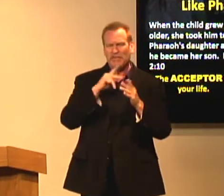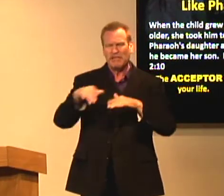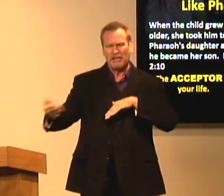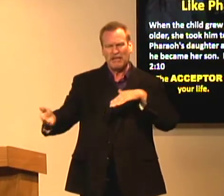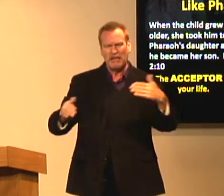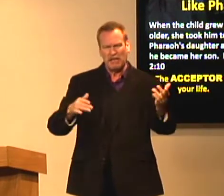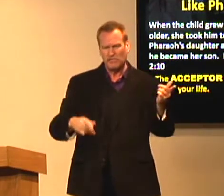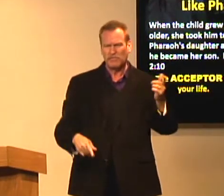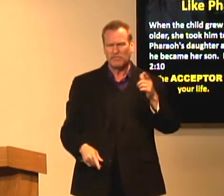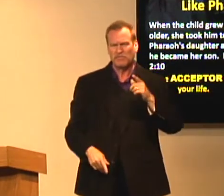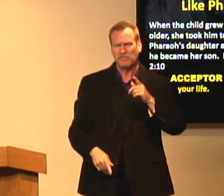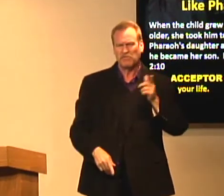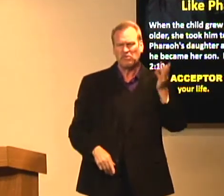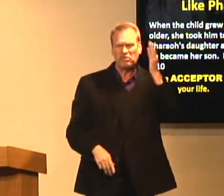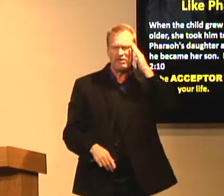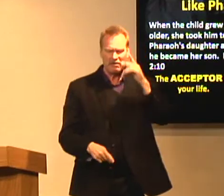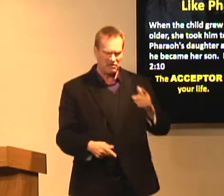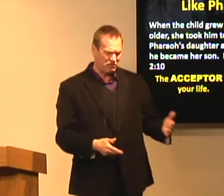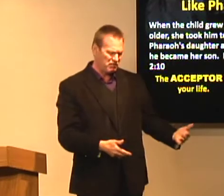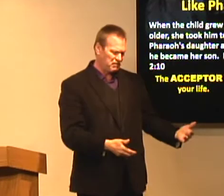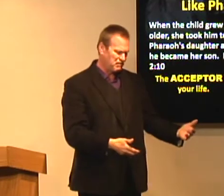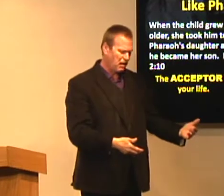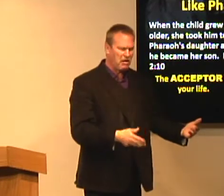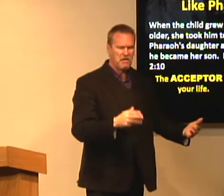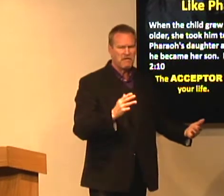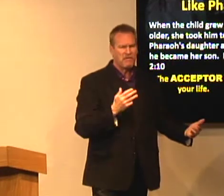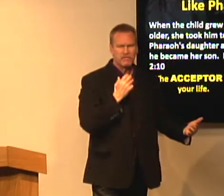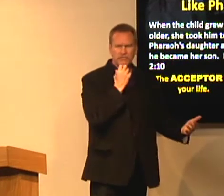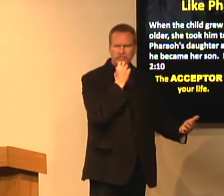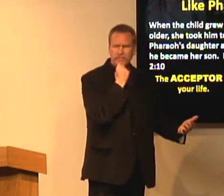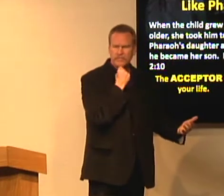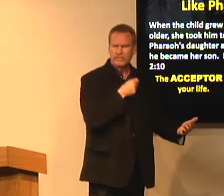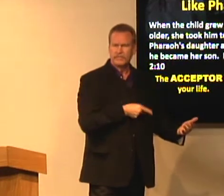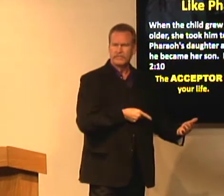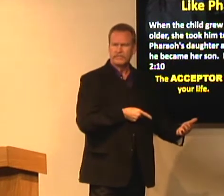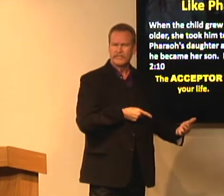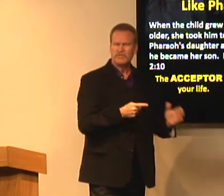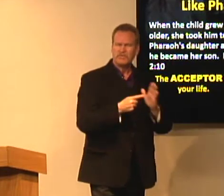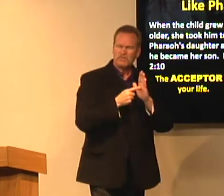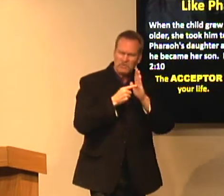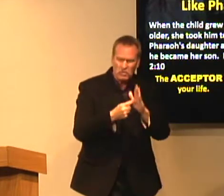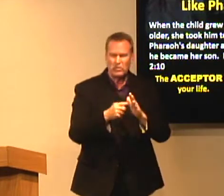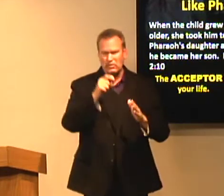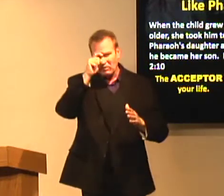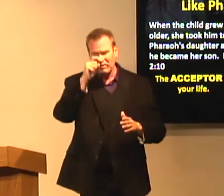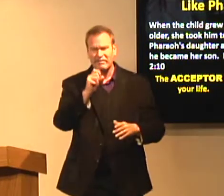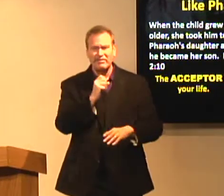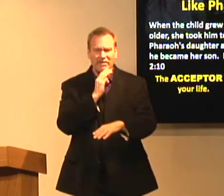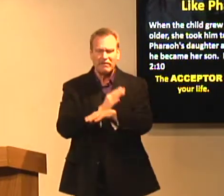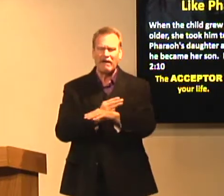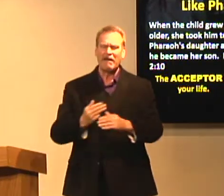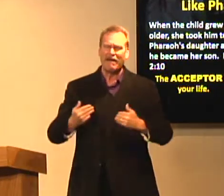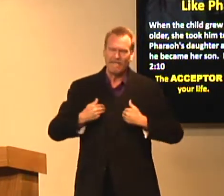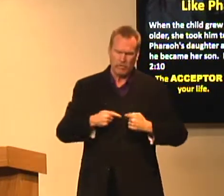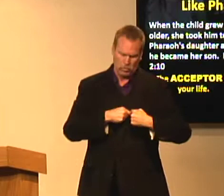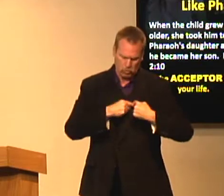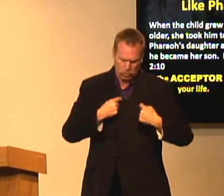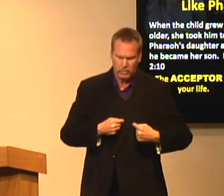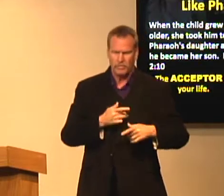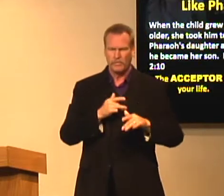mean, he had been ordering all of these male Israelite children to be murdered. But she saw him and she didn't want to,